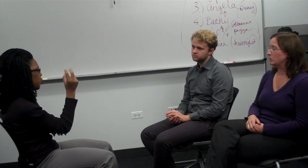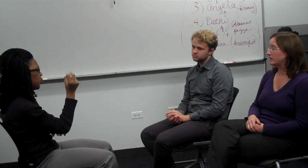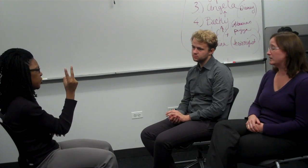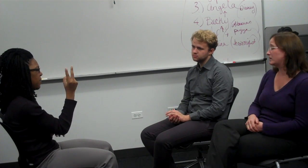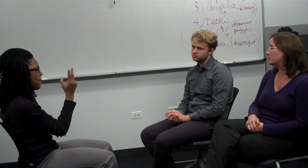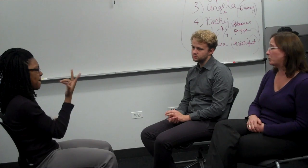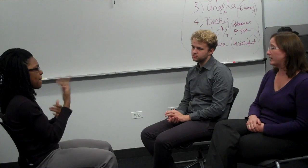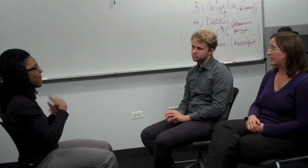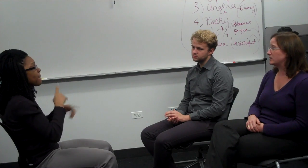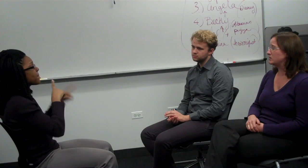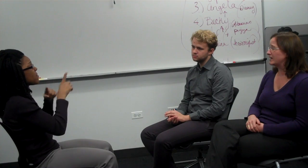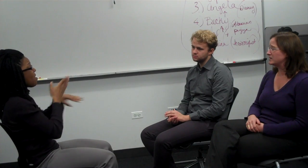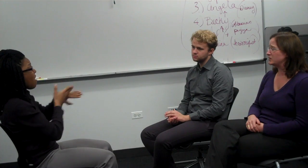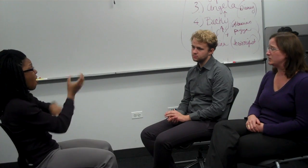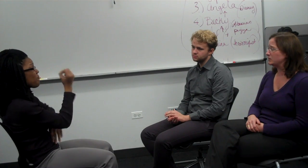Or morning, I could do 9 to 2.